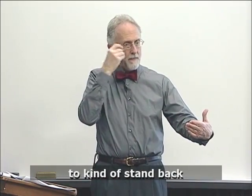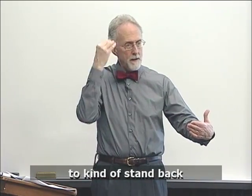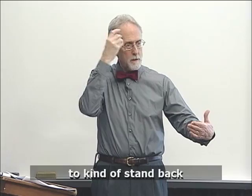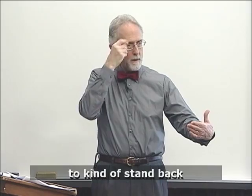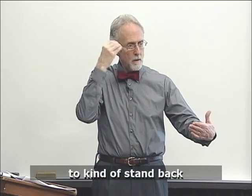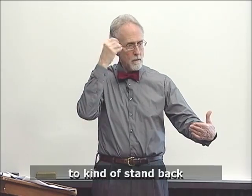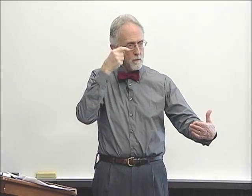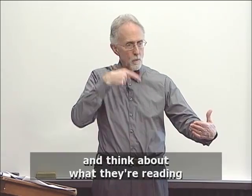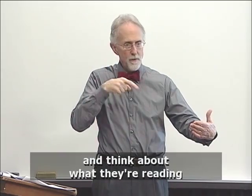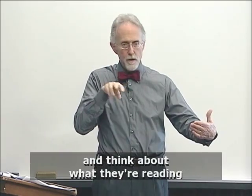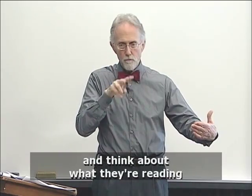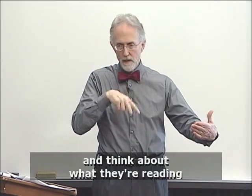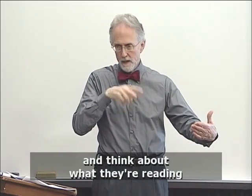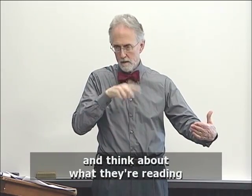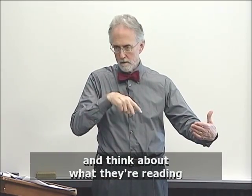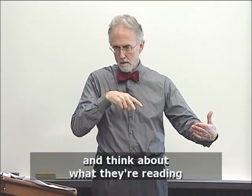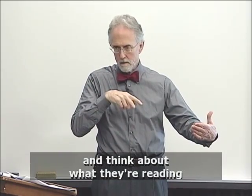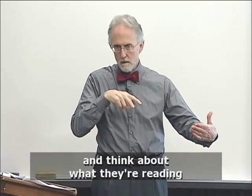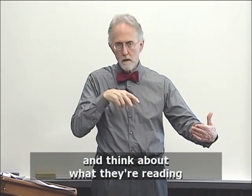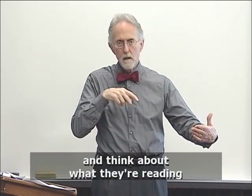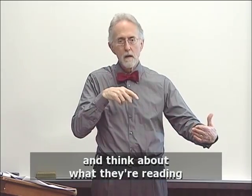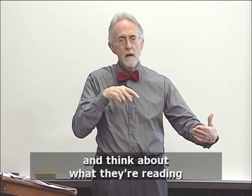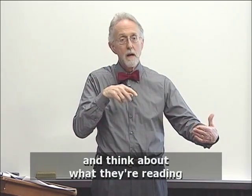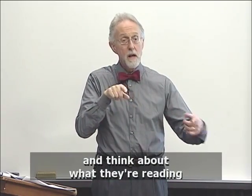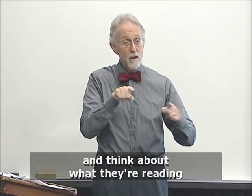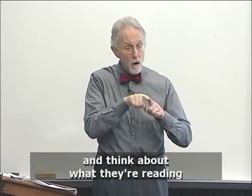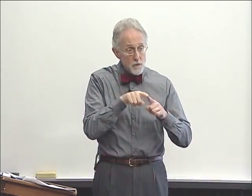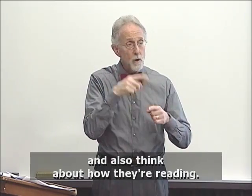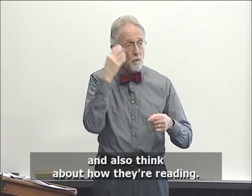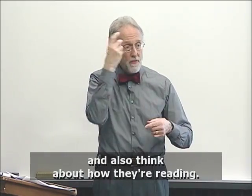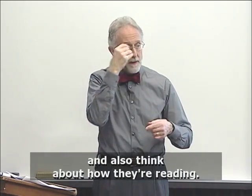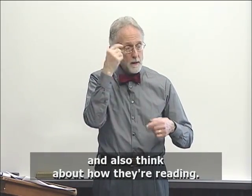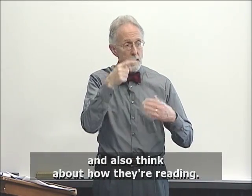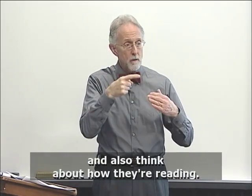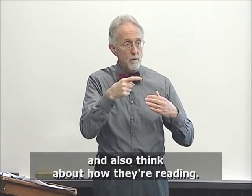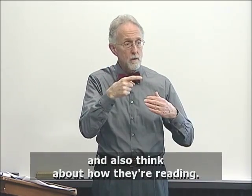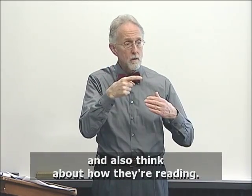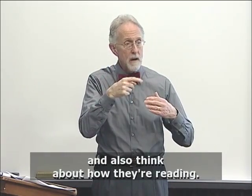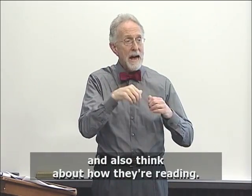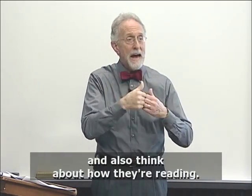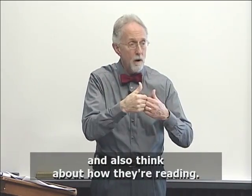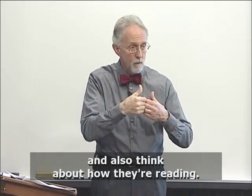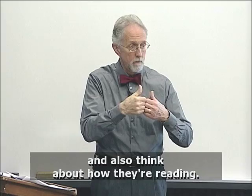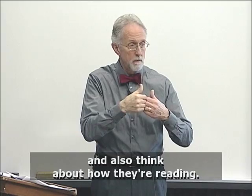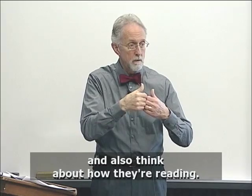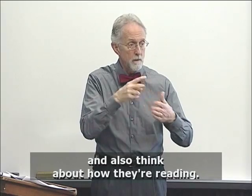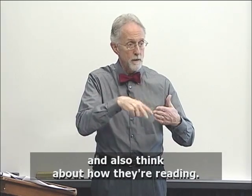think about what they're reading. And also think about how they're